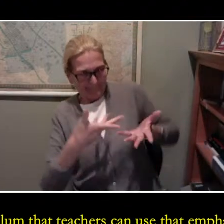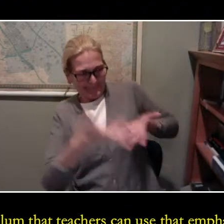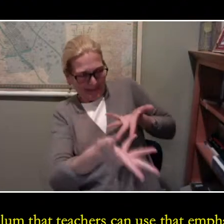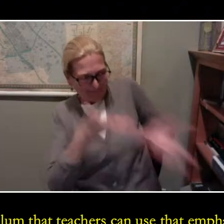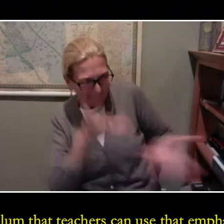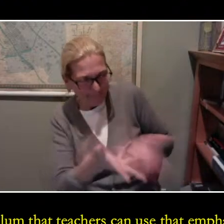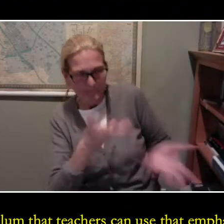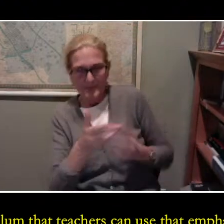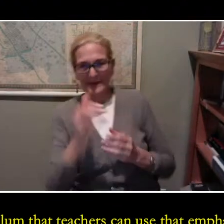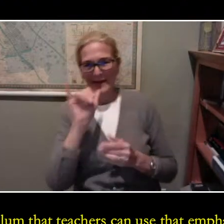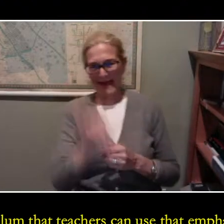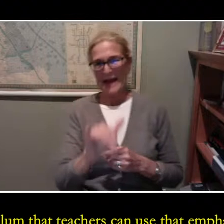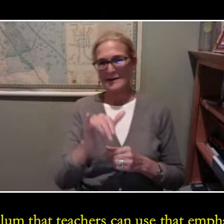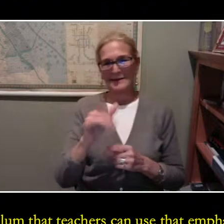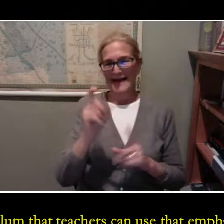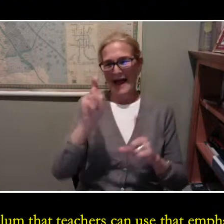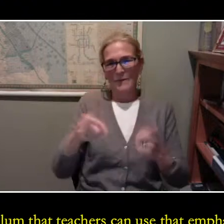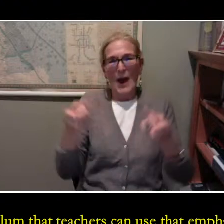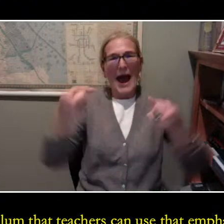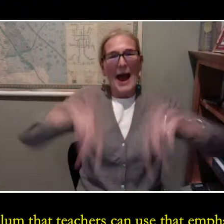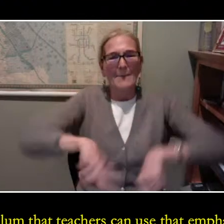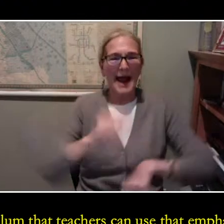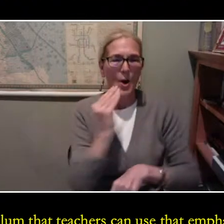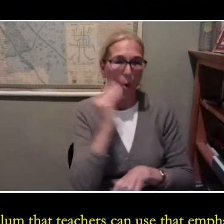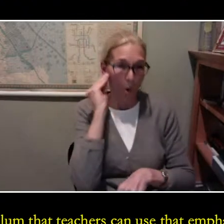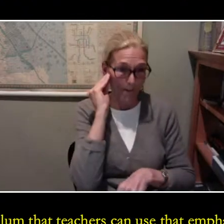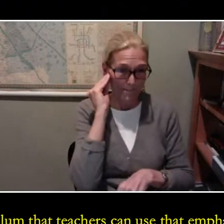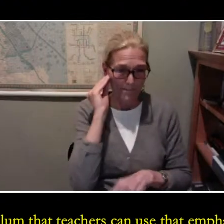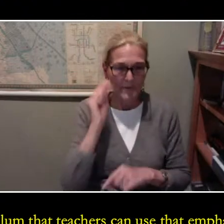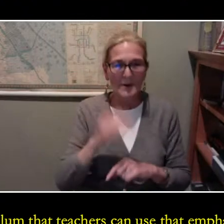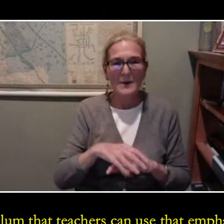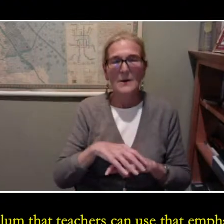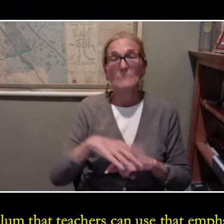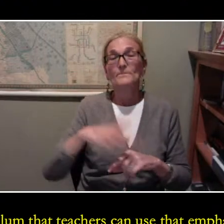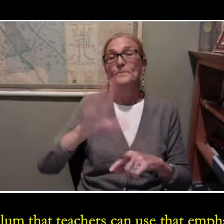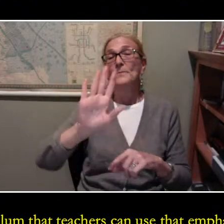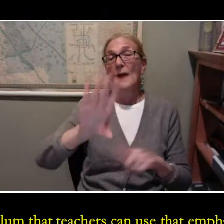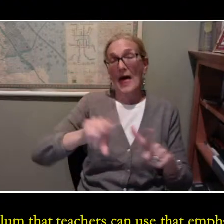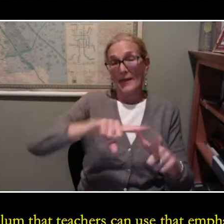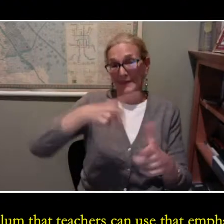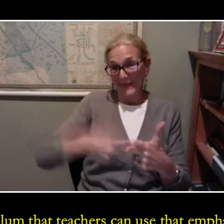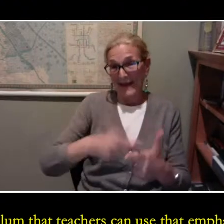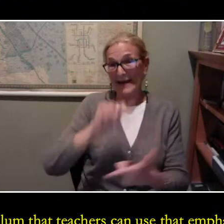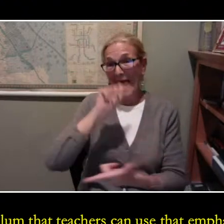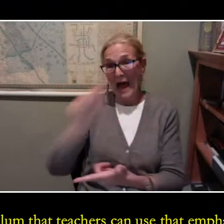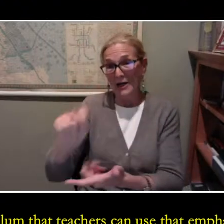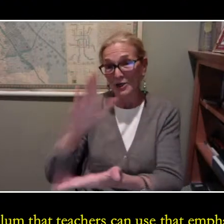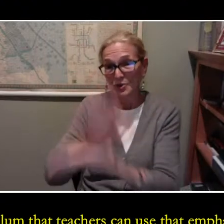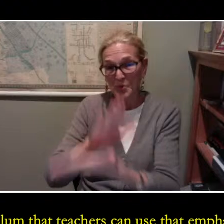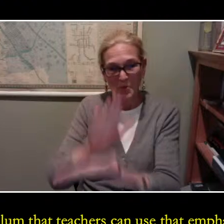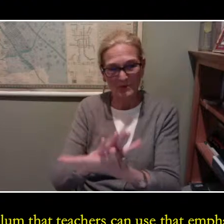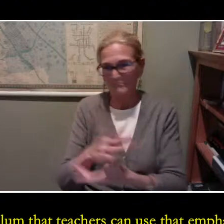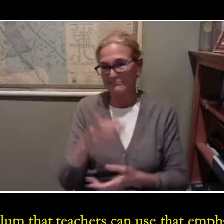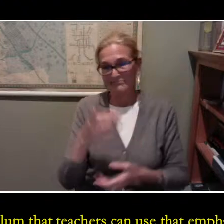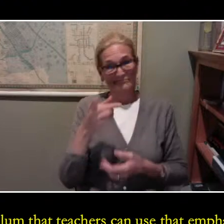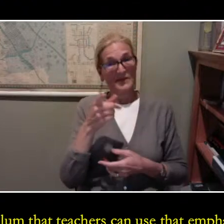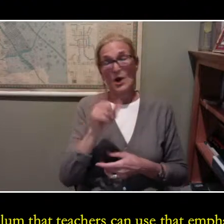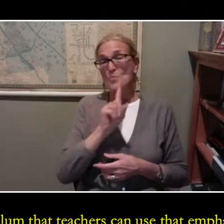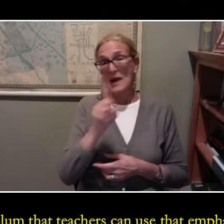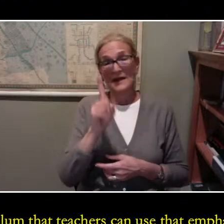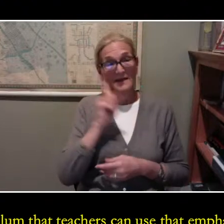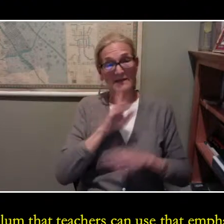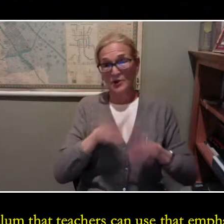or maybe then chatting about the new toy that grandma and grandpa brings. But these are all just natural things that happen in a home and in a